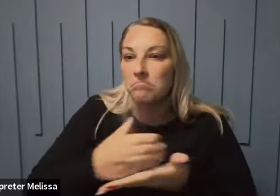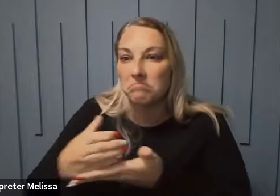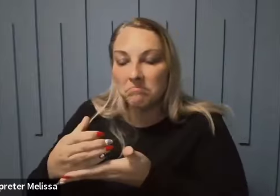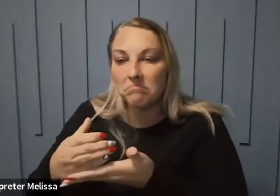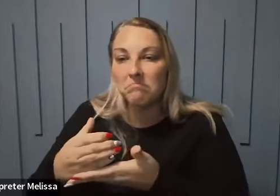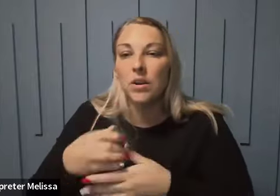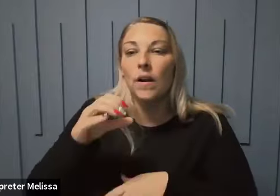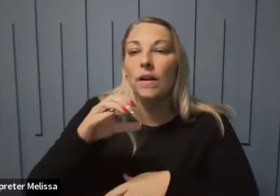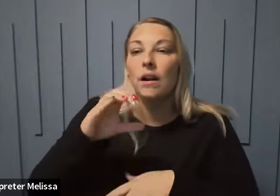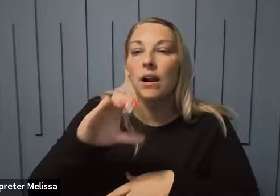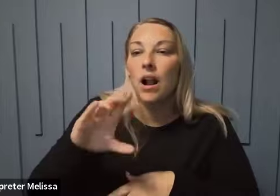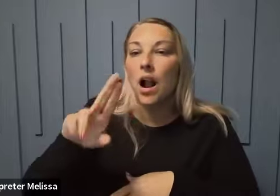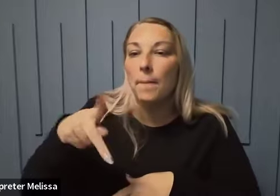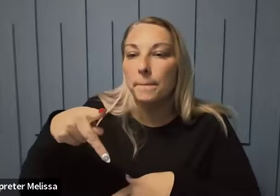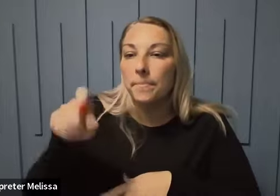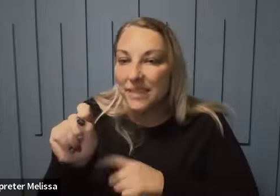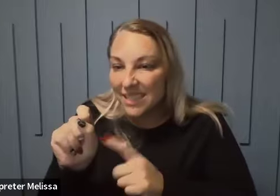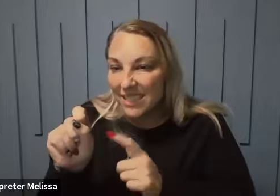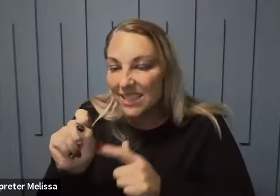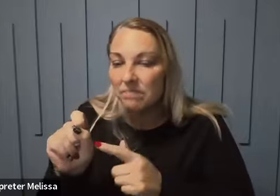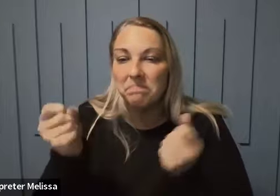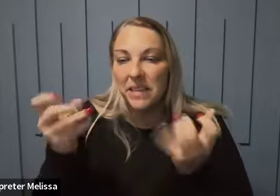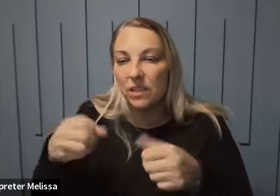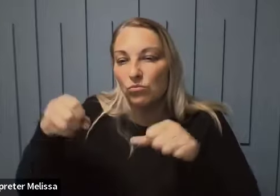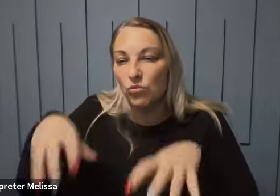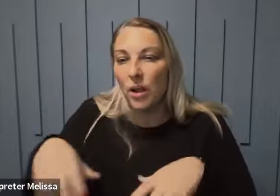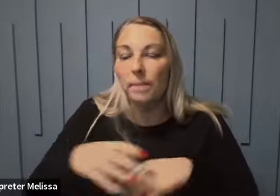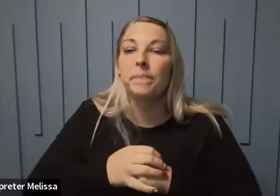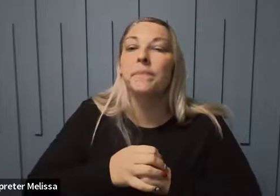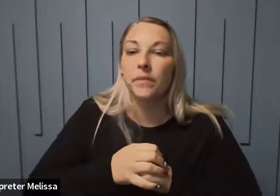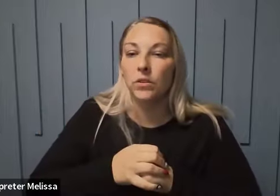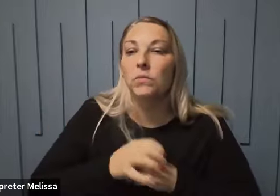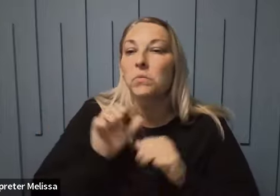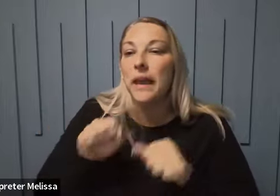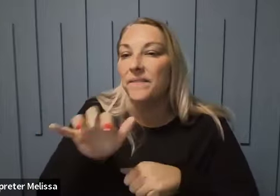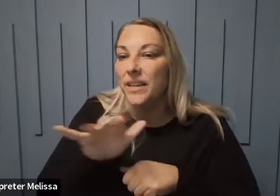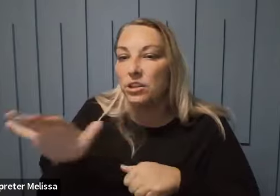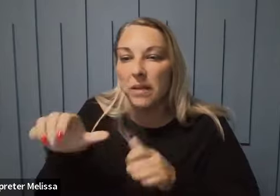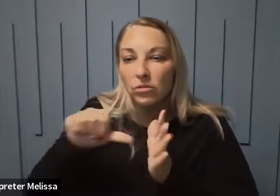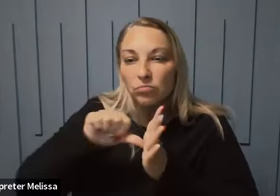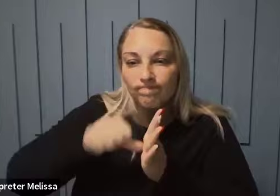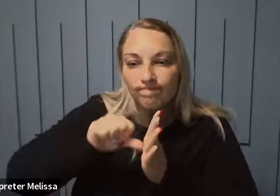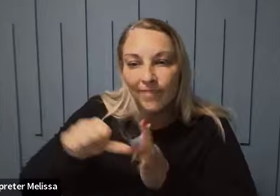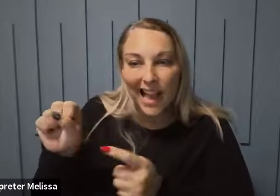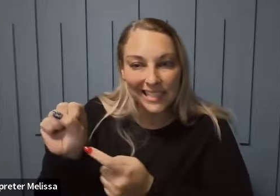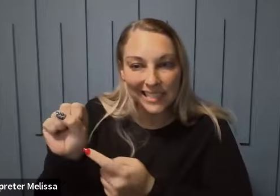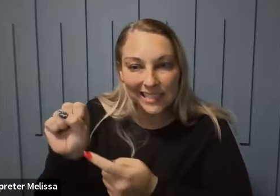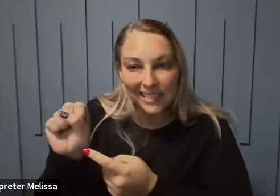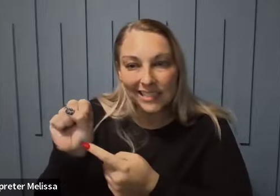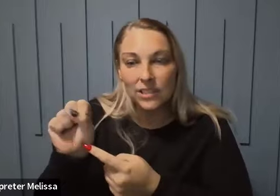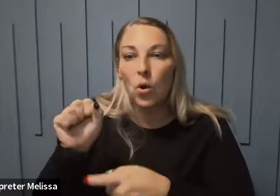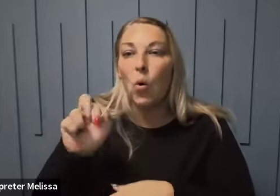cups. We can finger spell 5 cups, and just to emphasize it, we also can cue